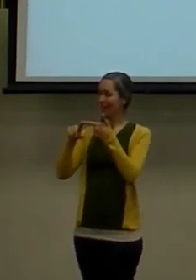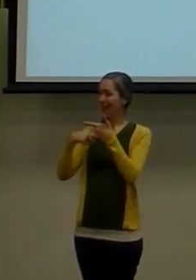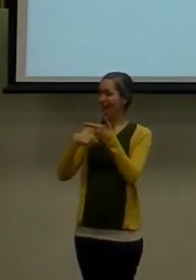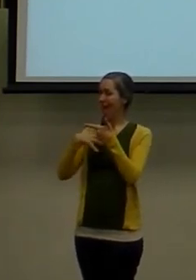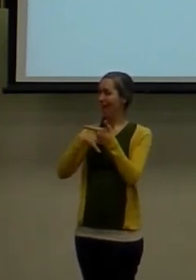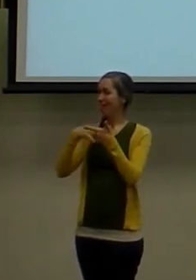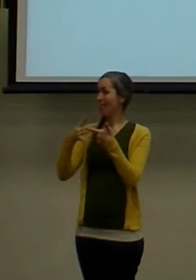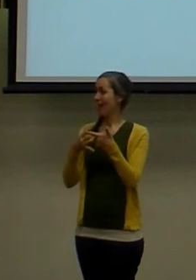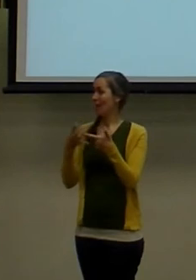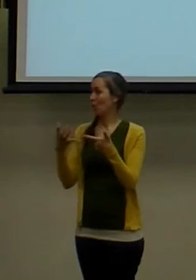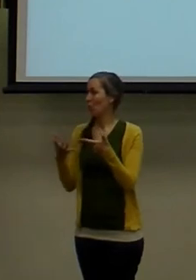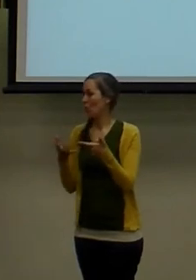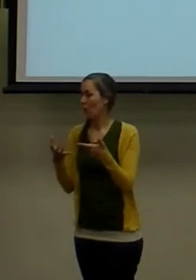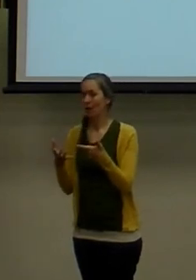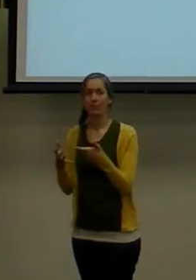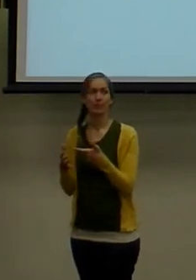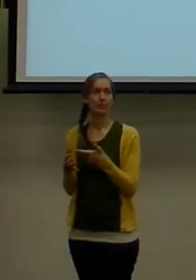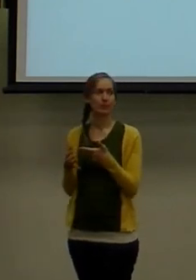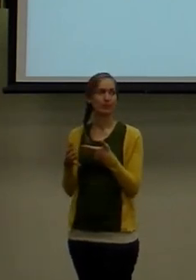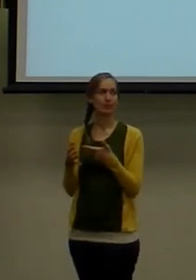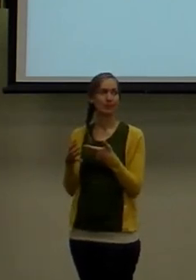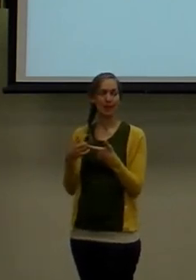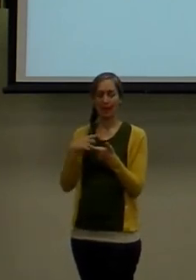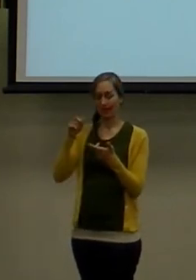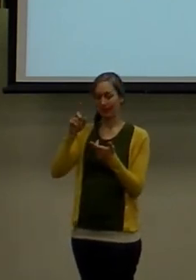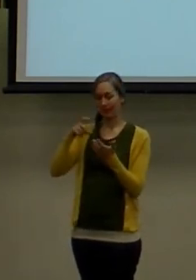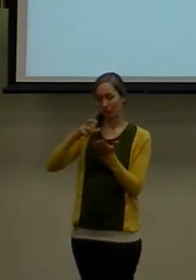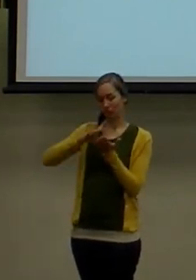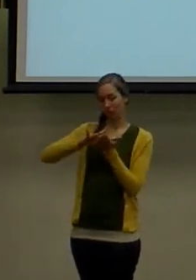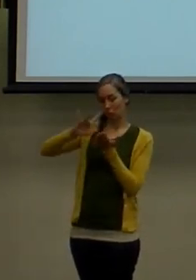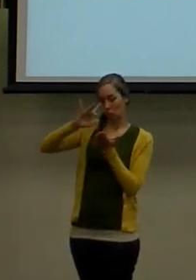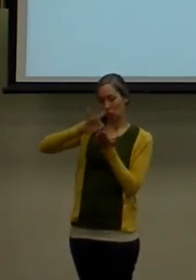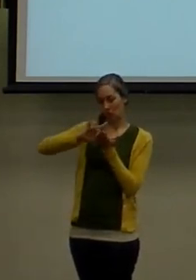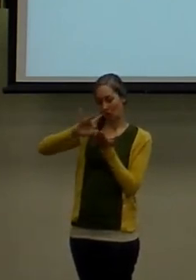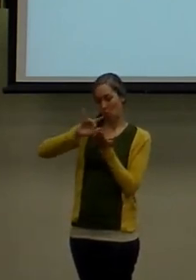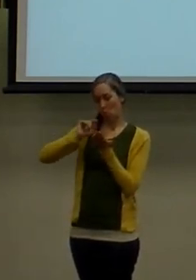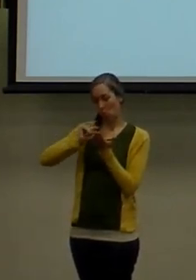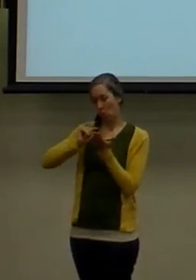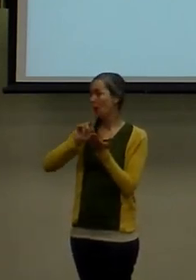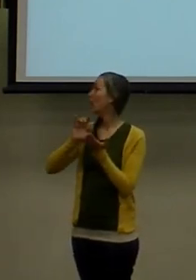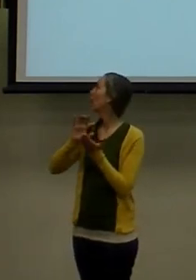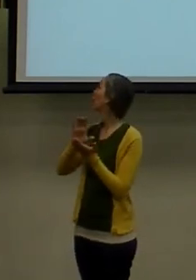let me scroll down. Sorry. Christ,